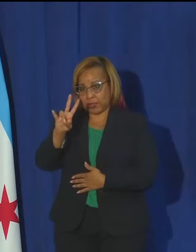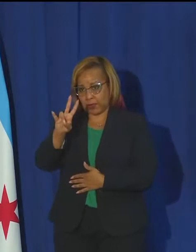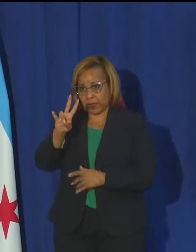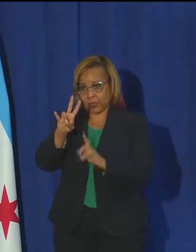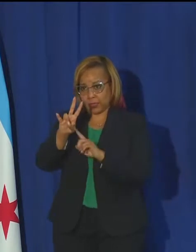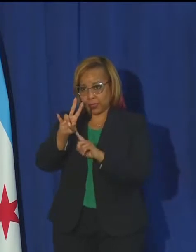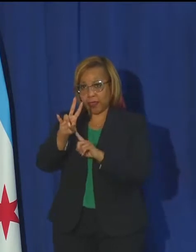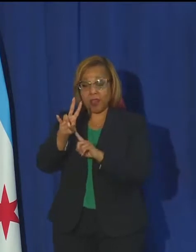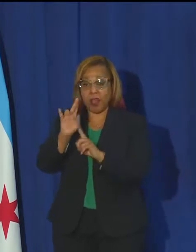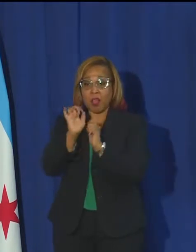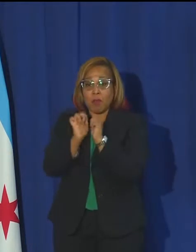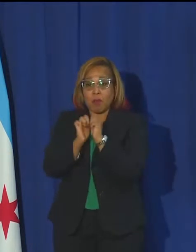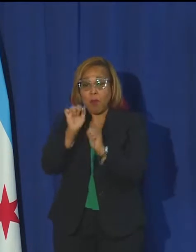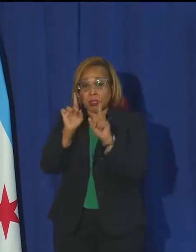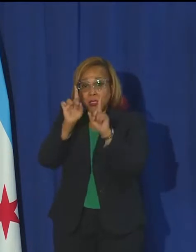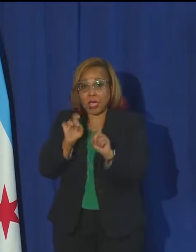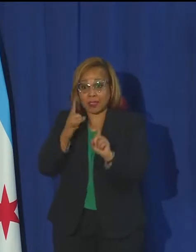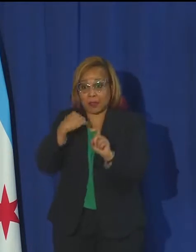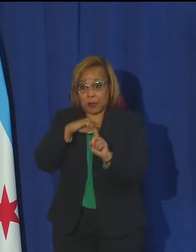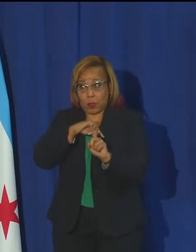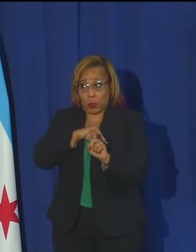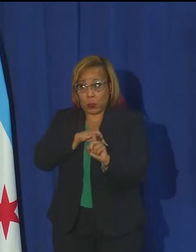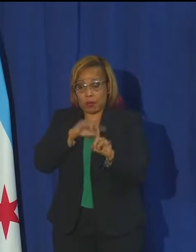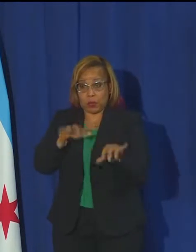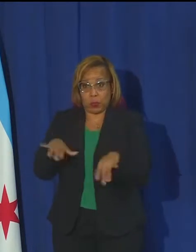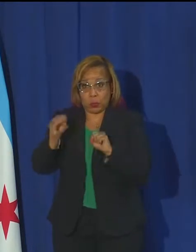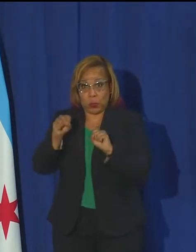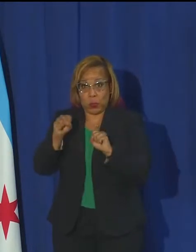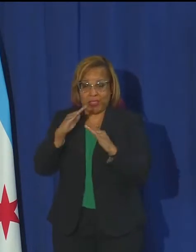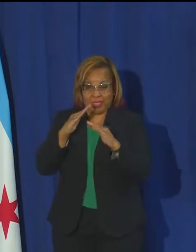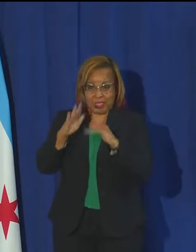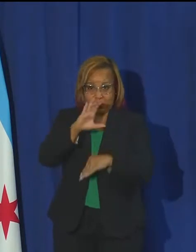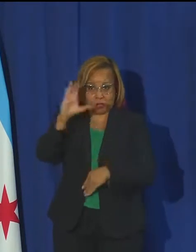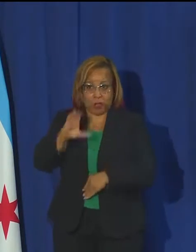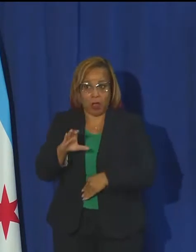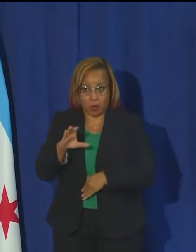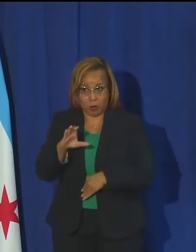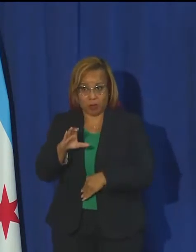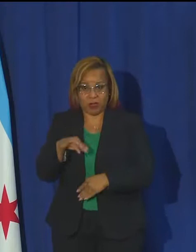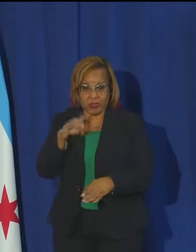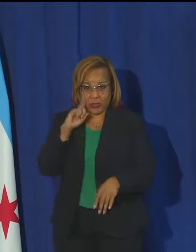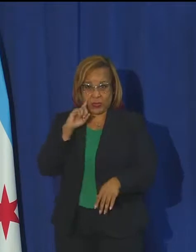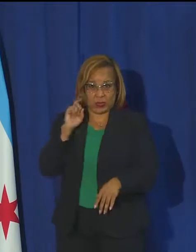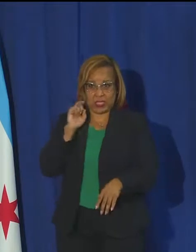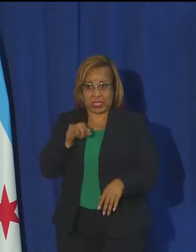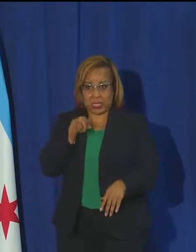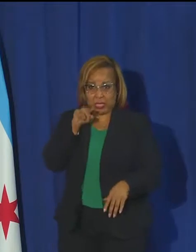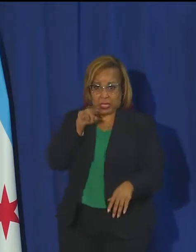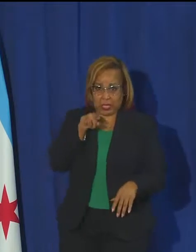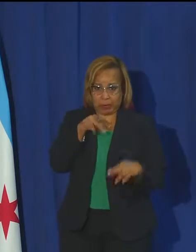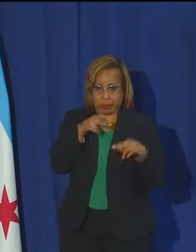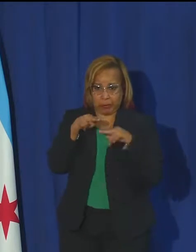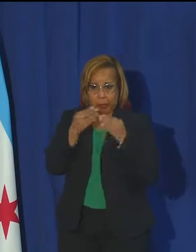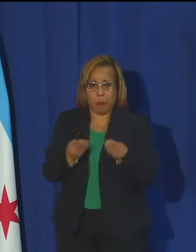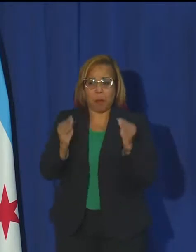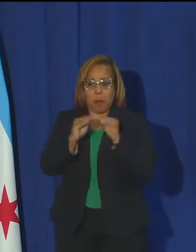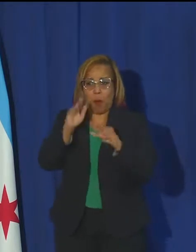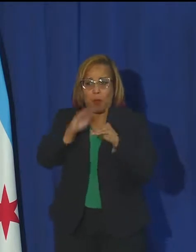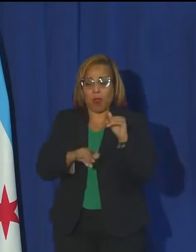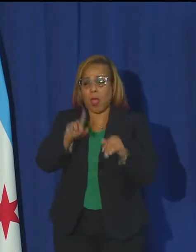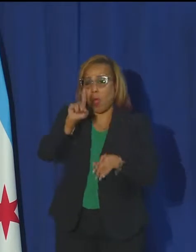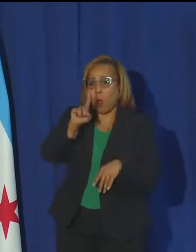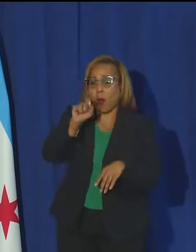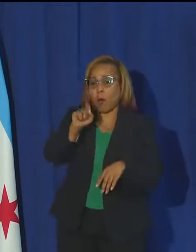9,977, the most testing that we have ever been doing in the city of Chicago. You see that cumulatively we've done more than